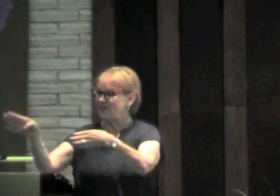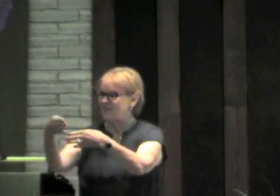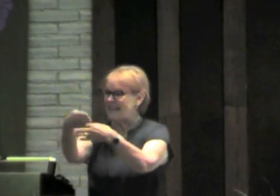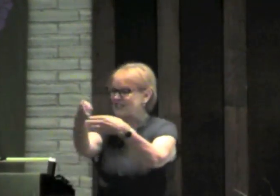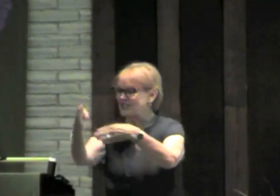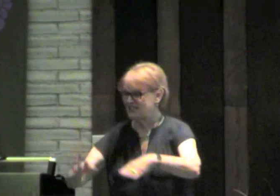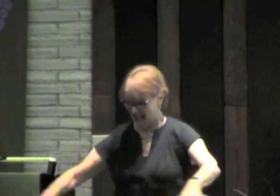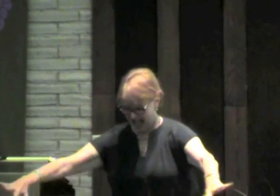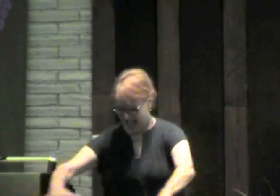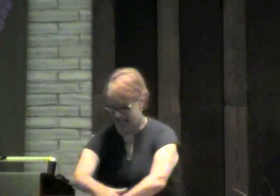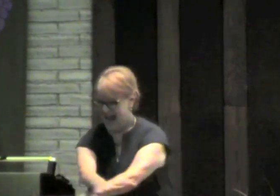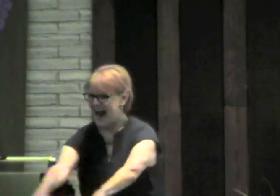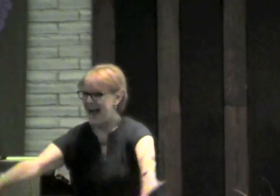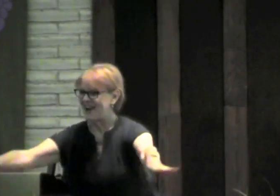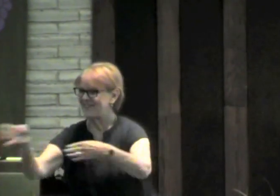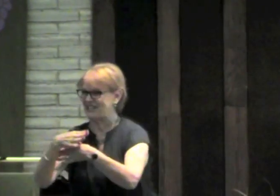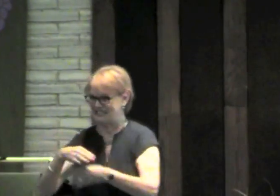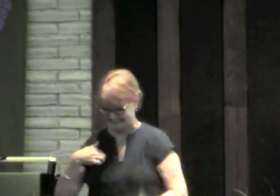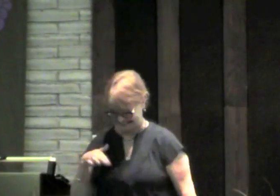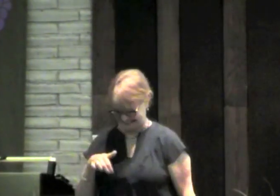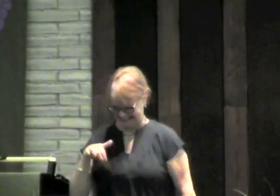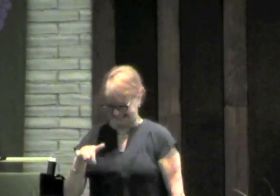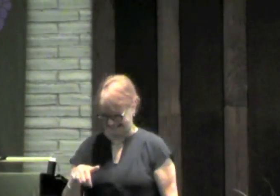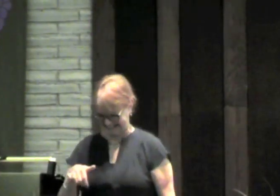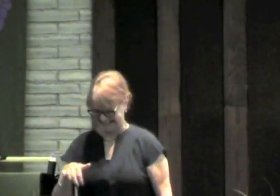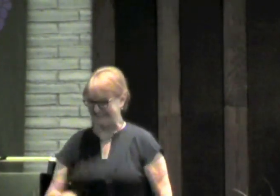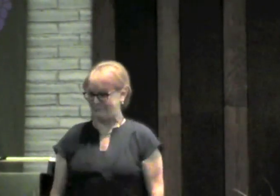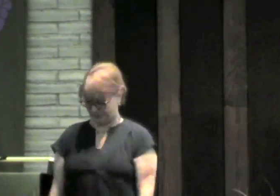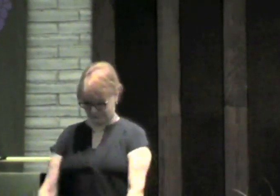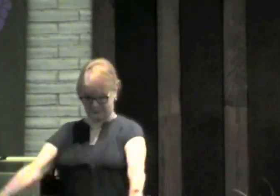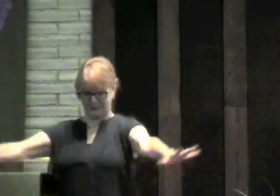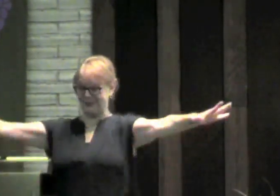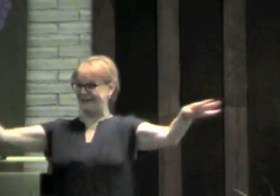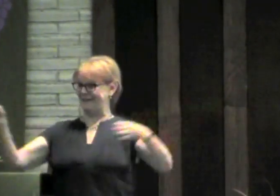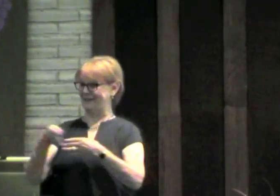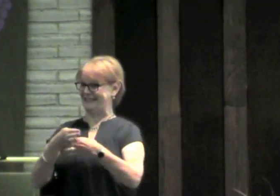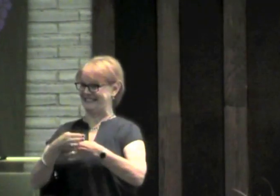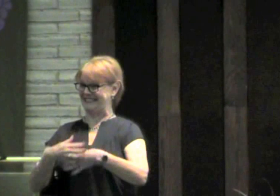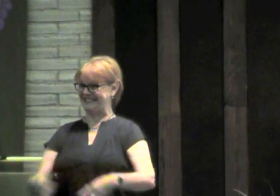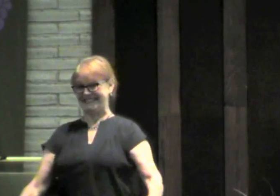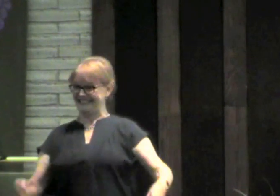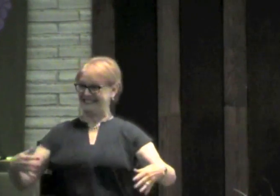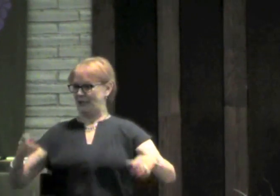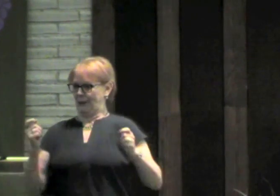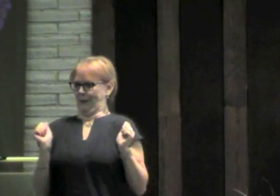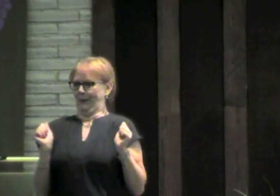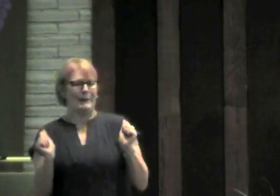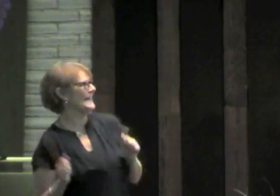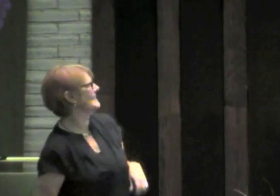here. And there were fish swimming in the water. It was like, ew. There they are. We took a step in, and the fish scattered. It